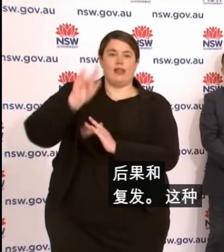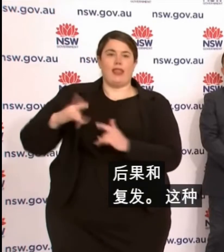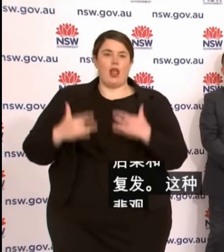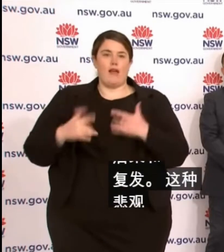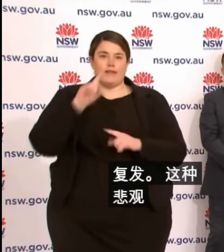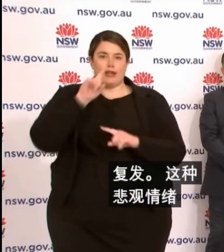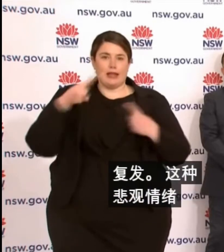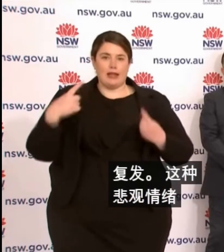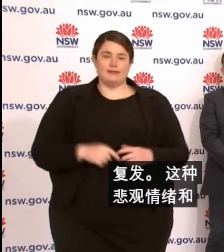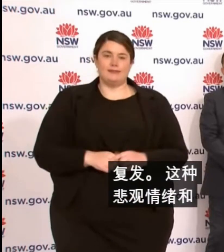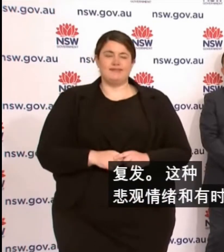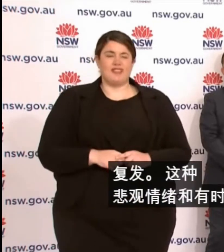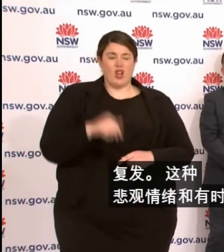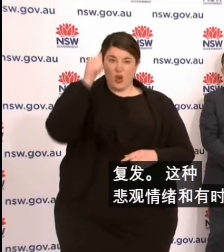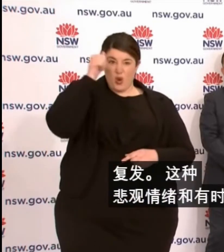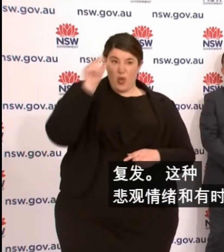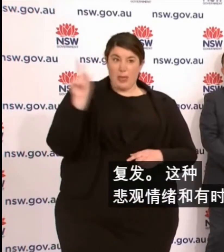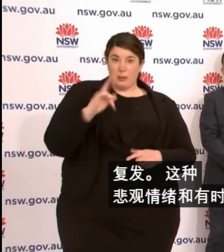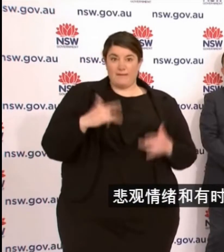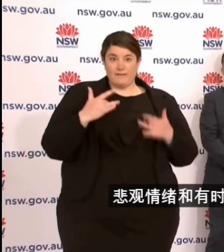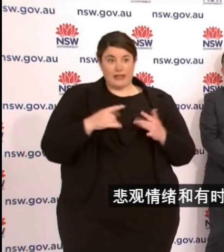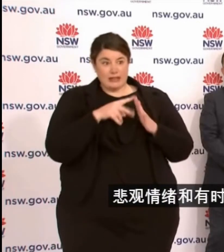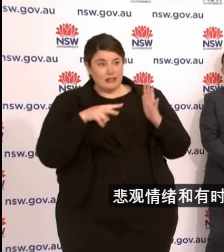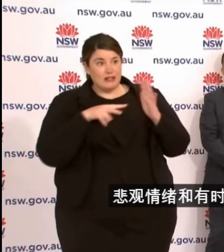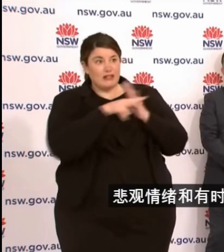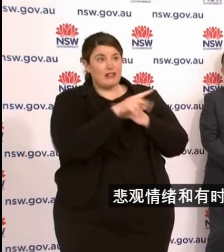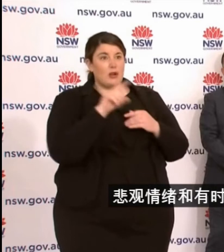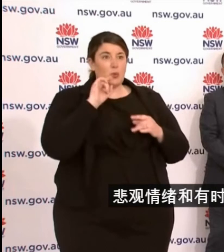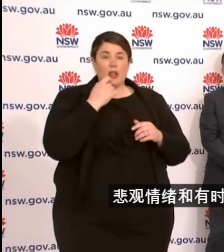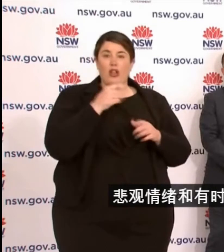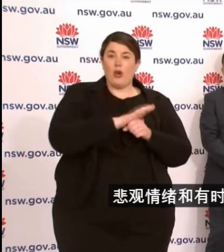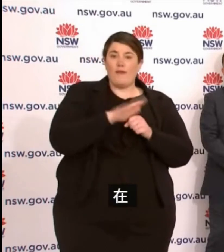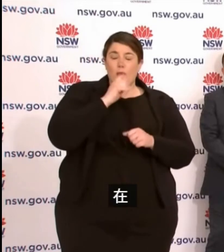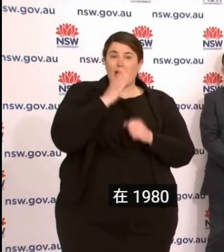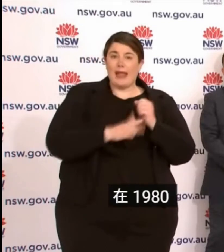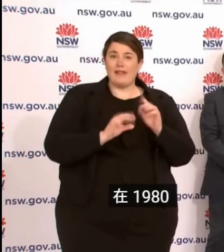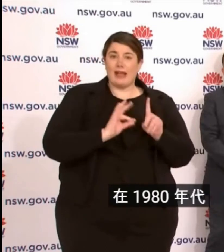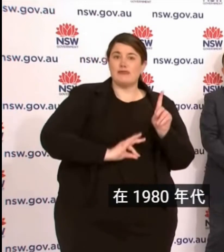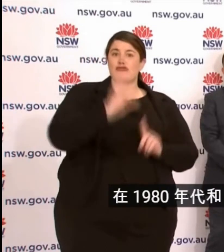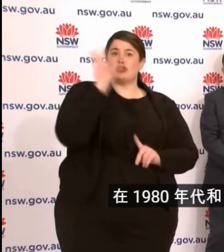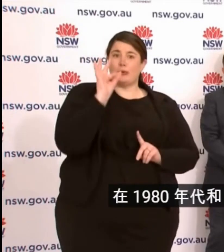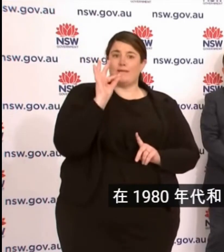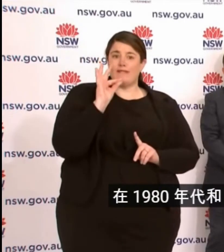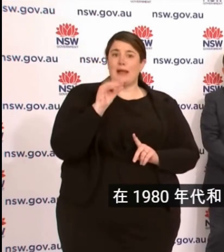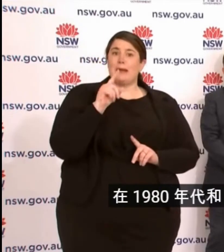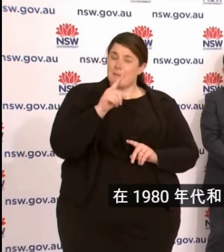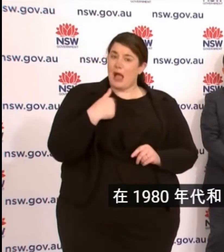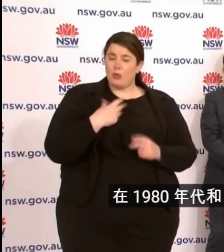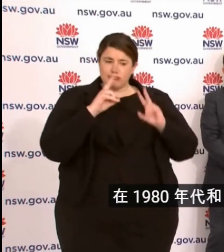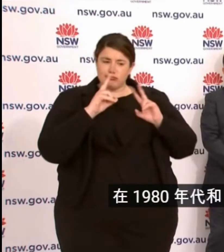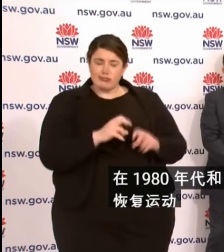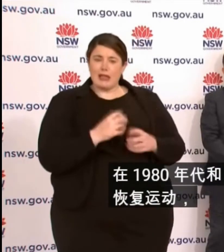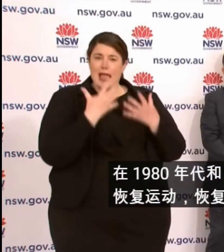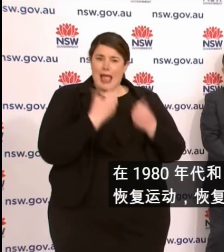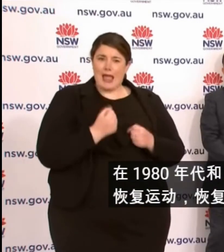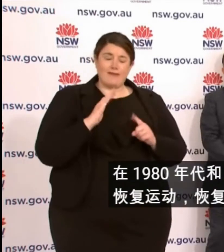sense of pessimism and at times hopelessness grew the recovery movement during the 1980s and the 1990s. And